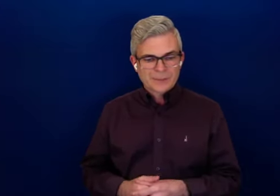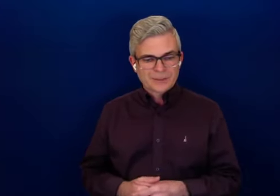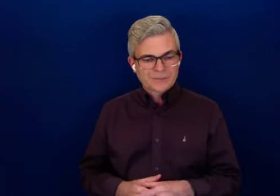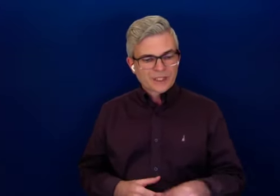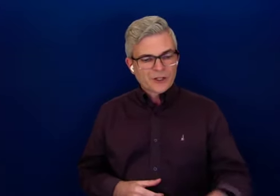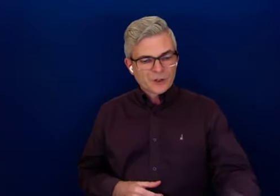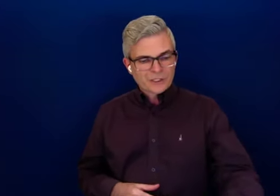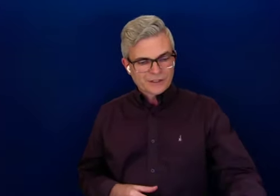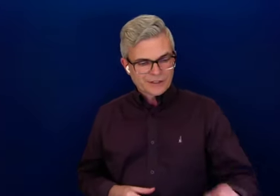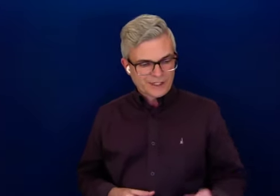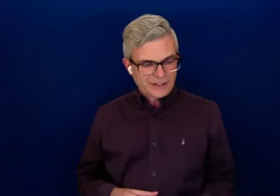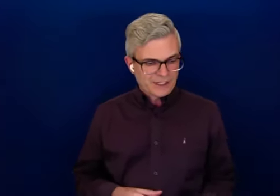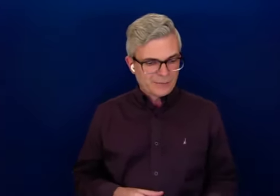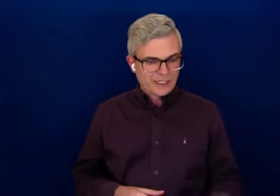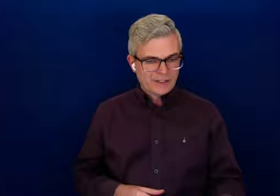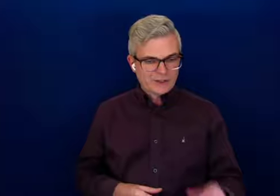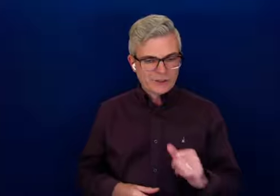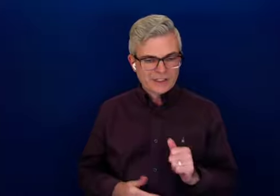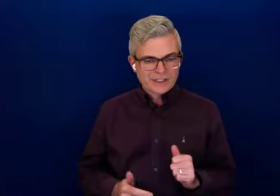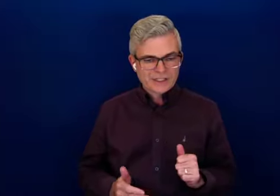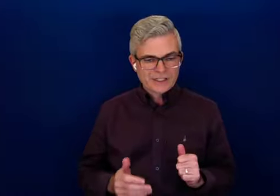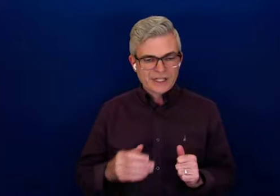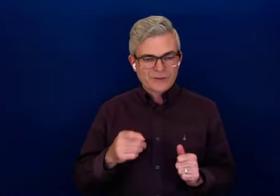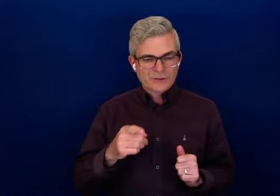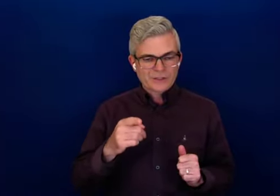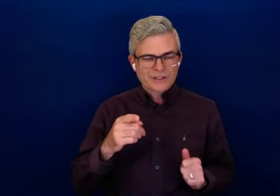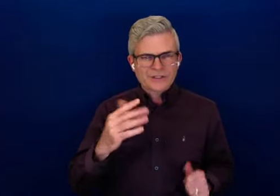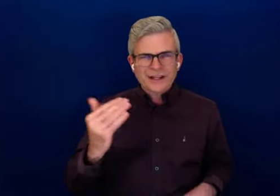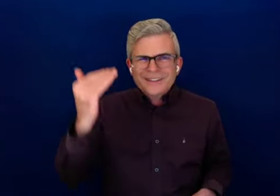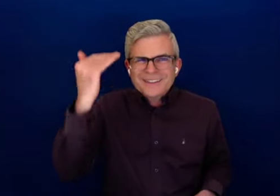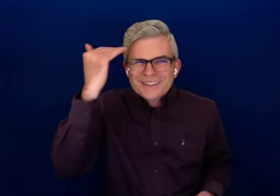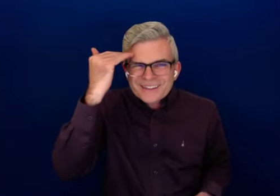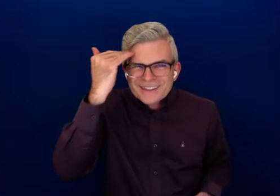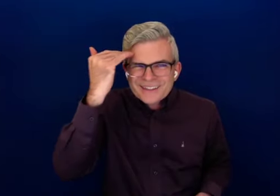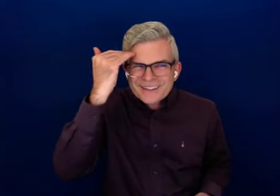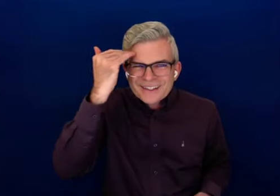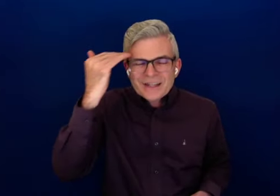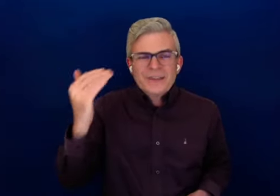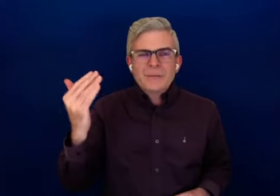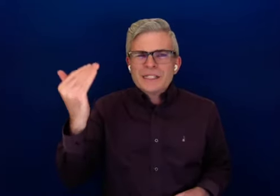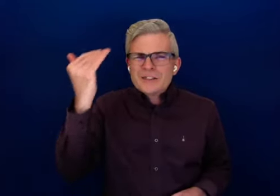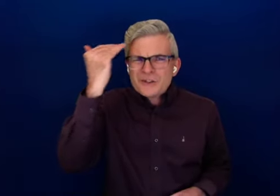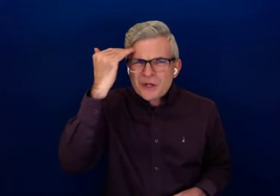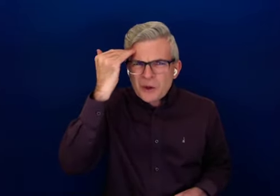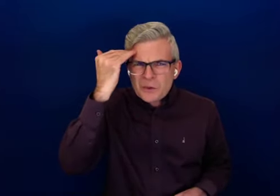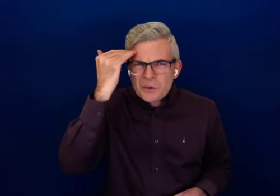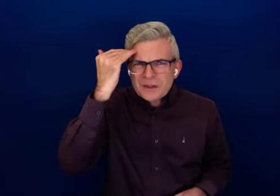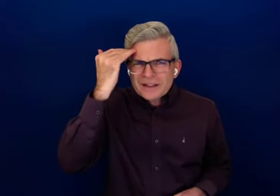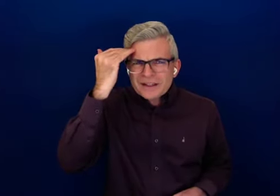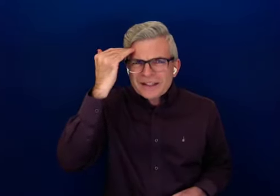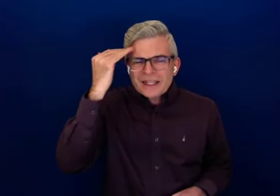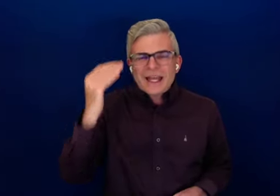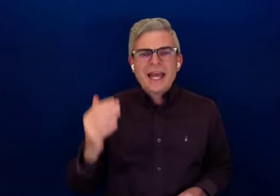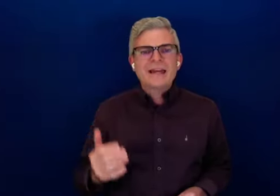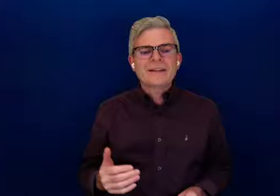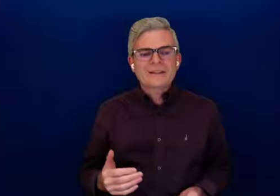concept. Notice that on page 368, there's this sign. That means and